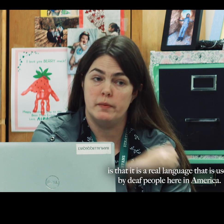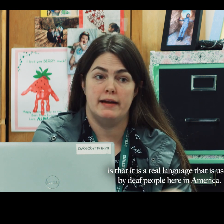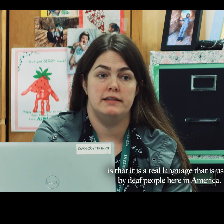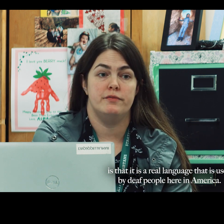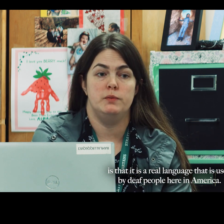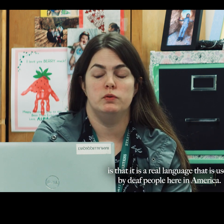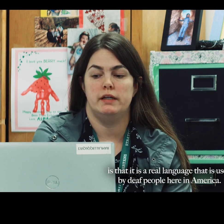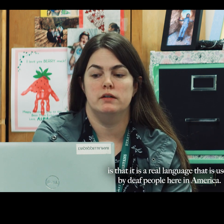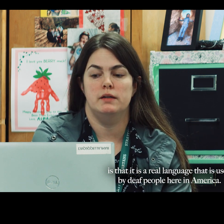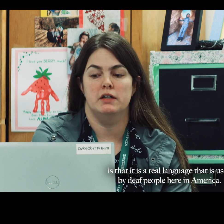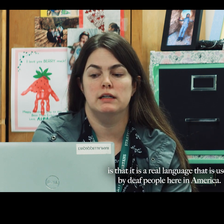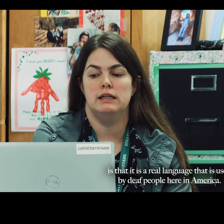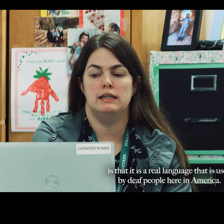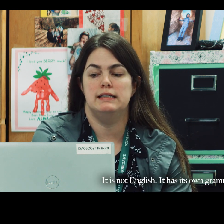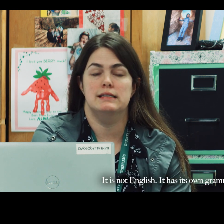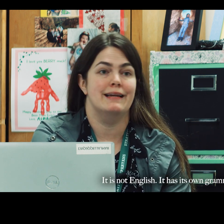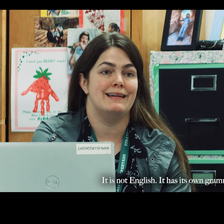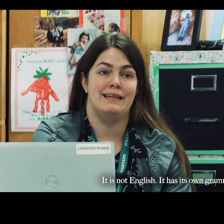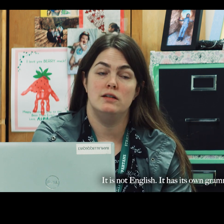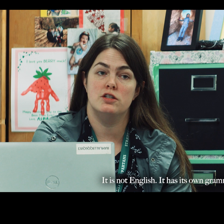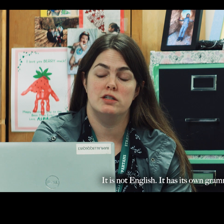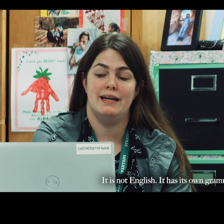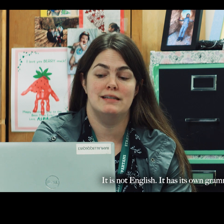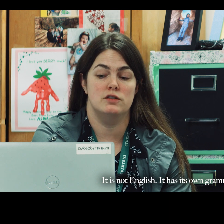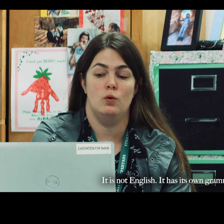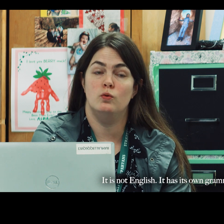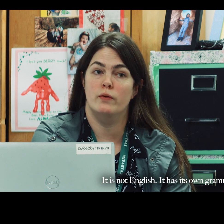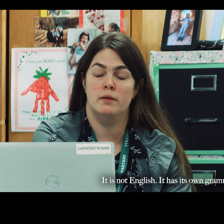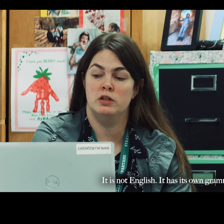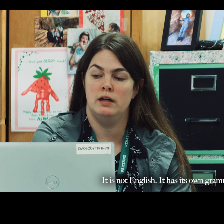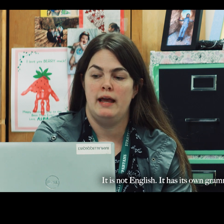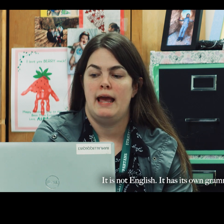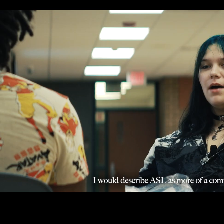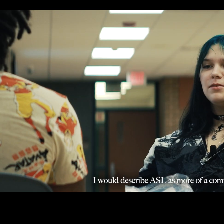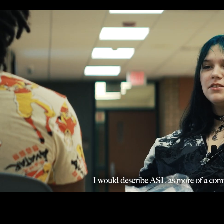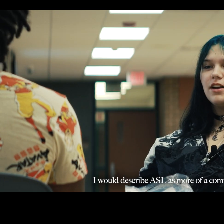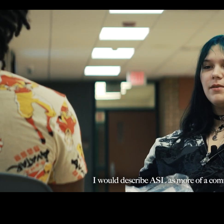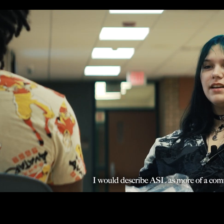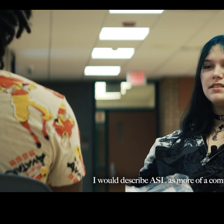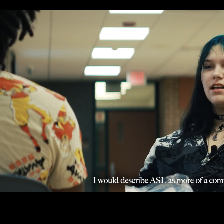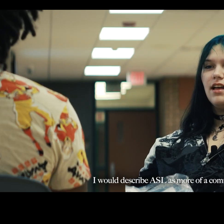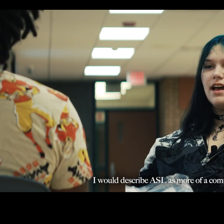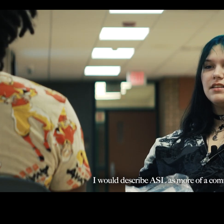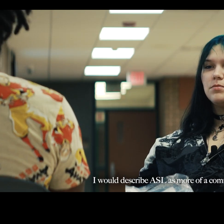by deaf people here in America. It is not English. It has its own grammar. I would describe ASL as more